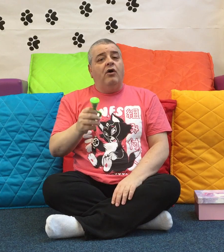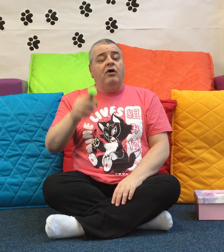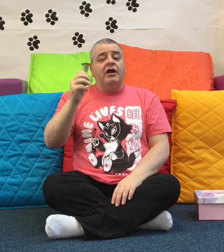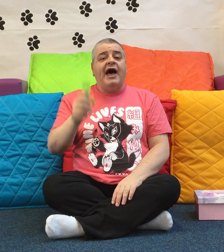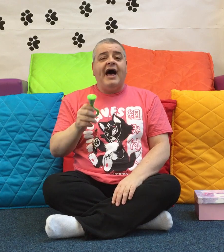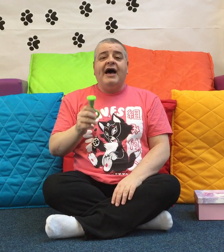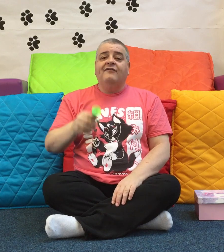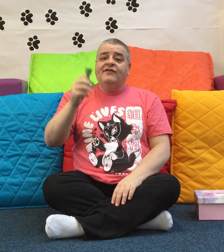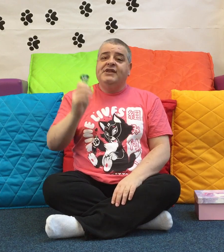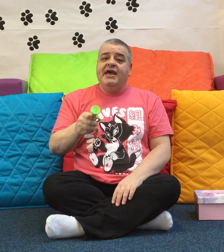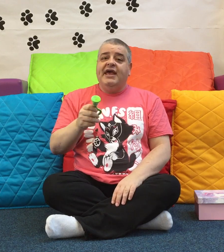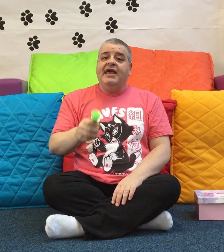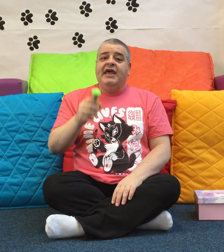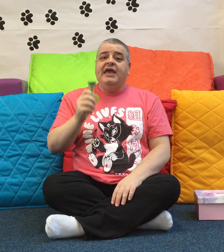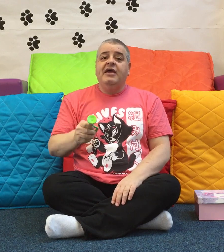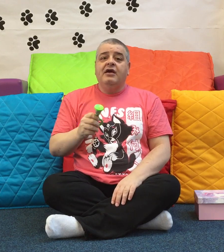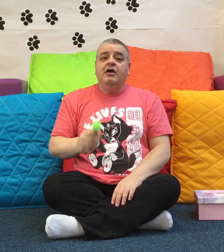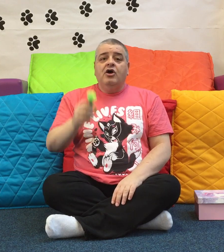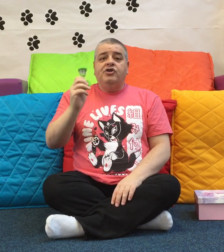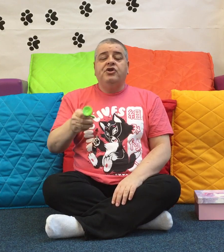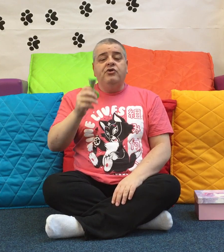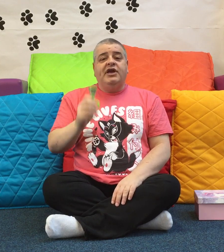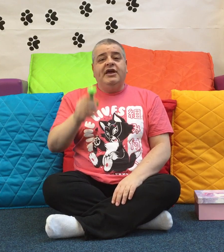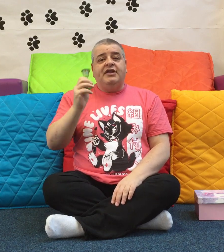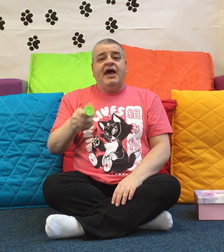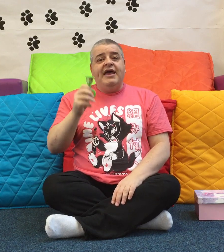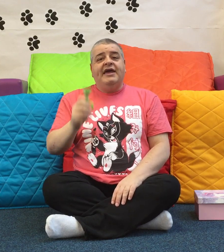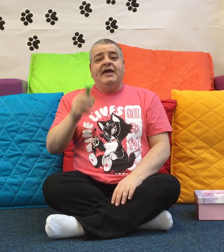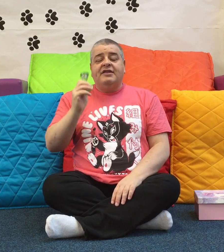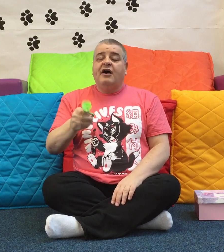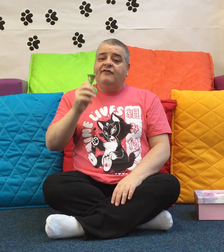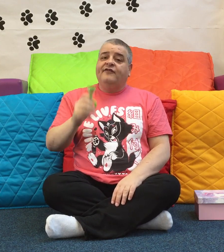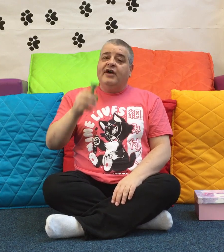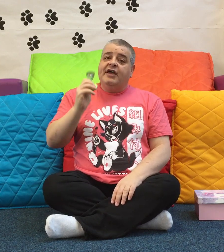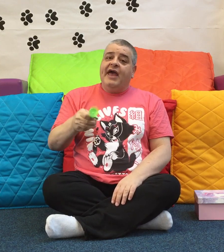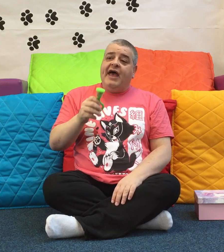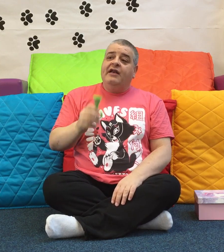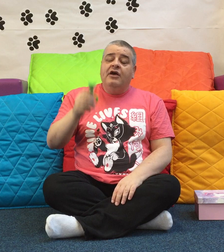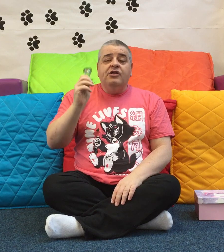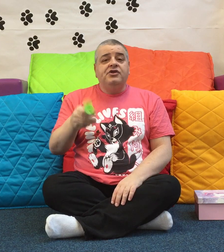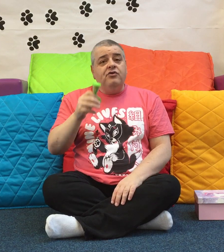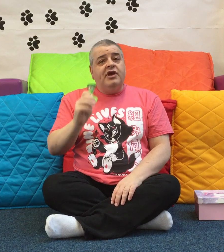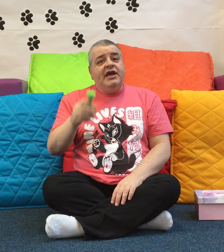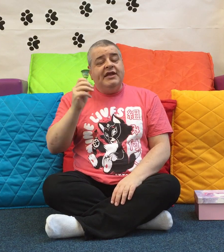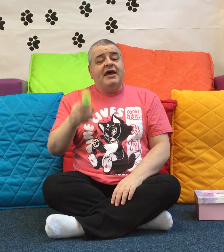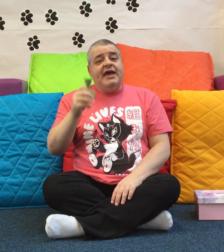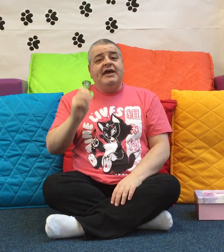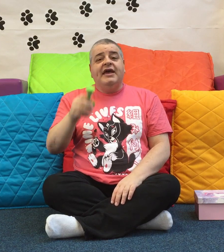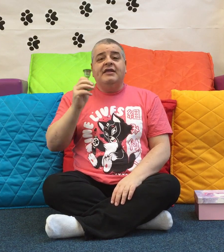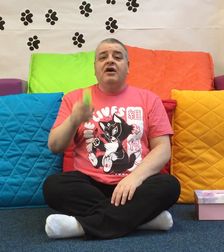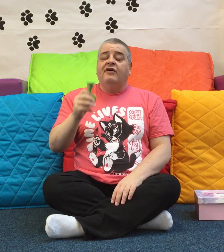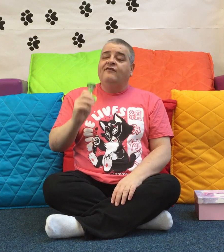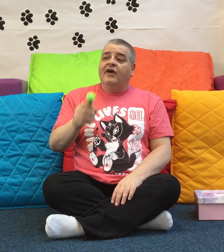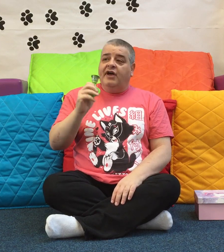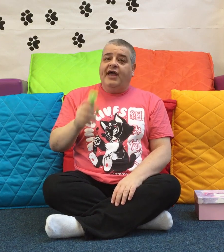all have tea. Suki take it off again, Suki take it off